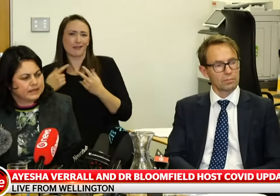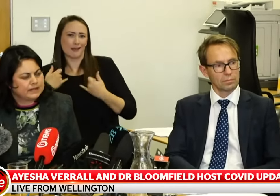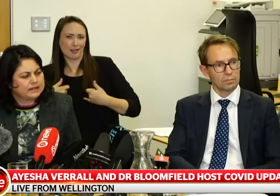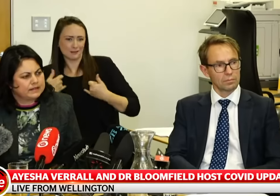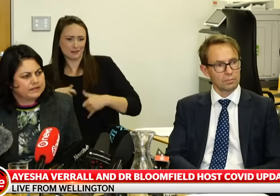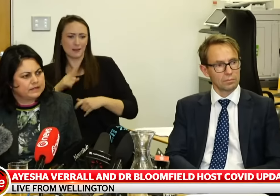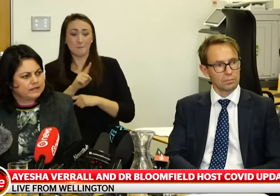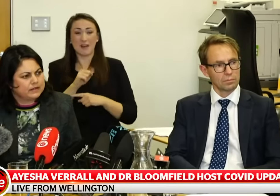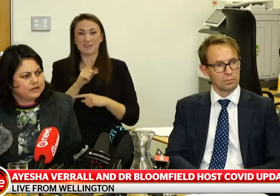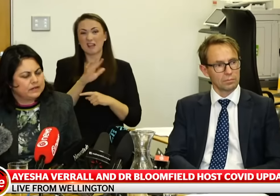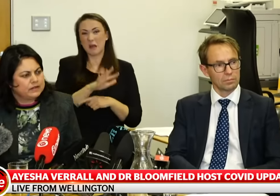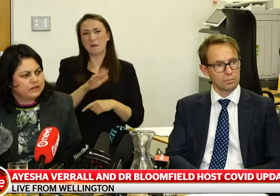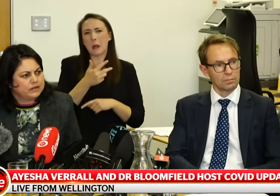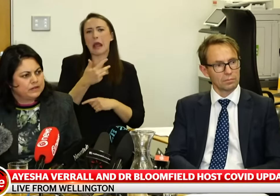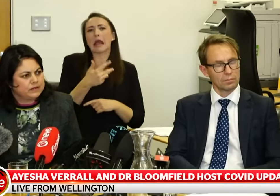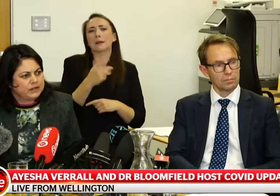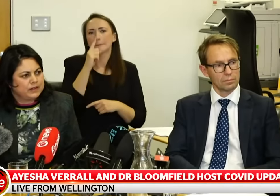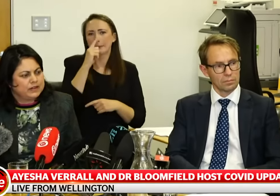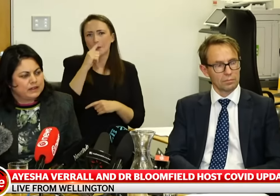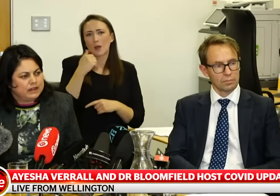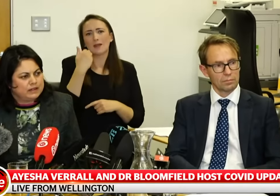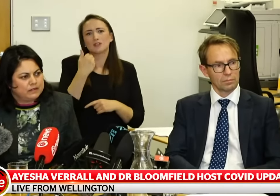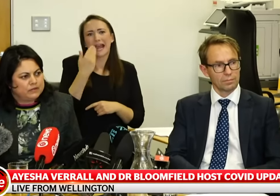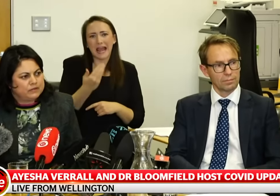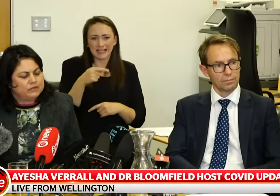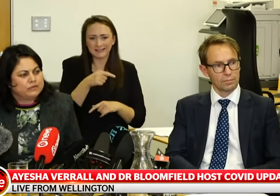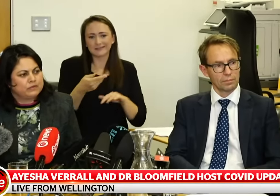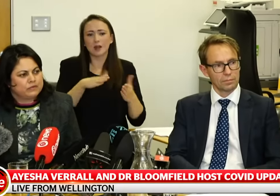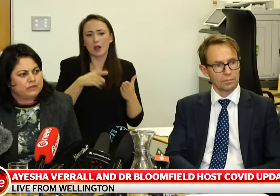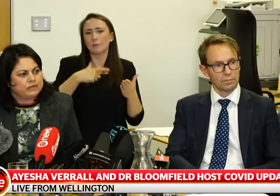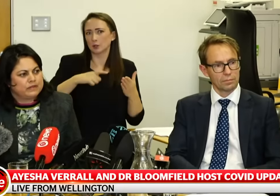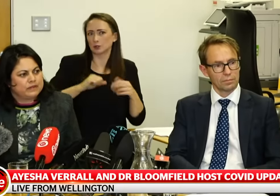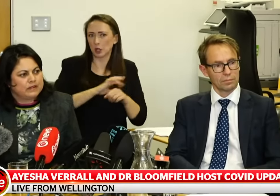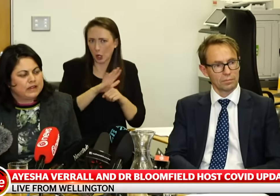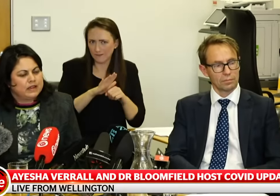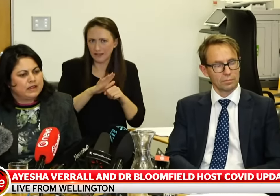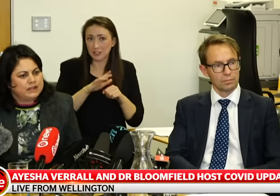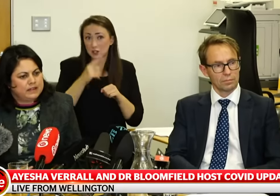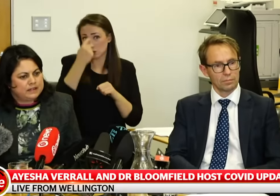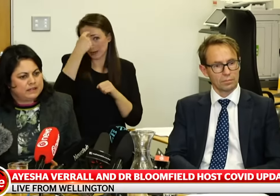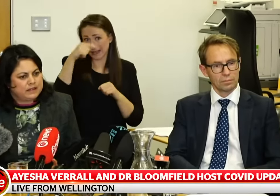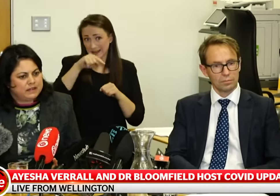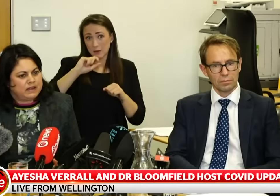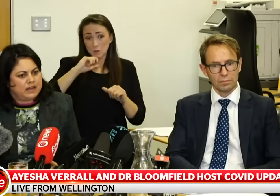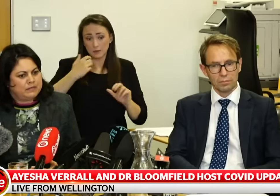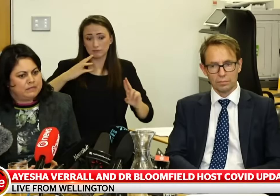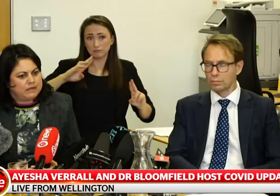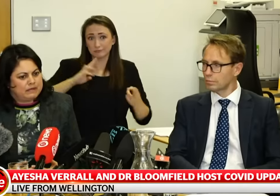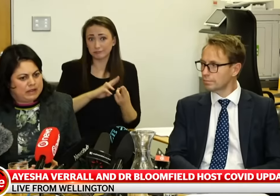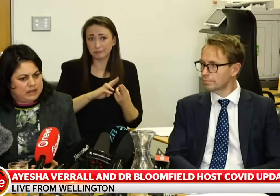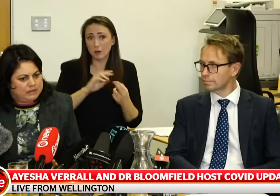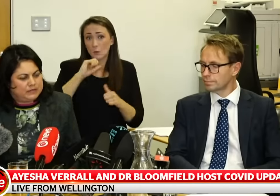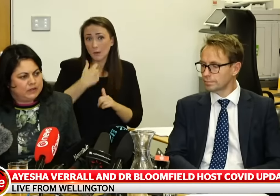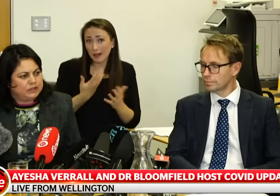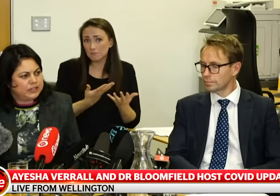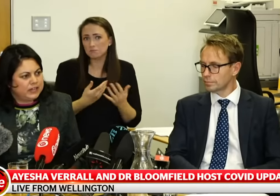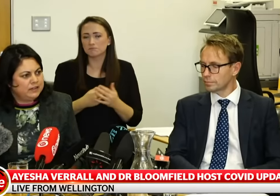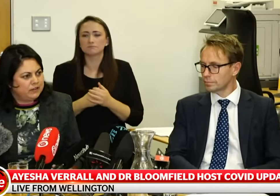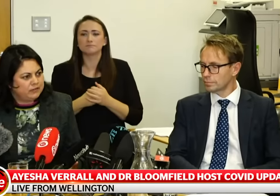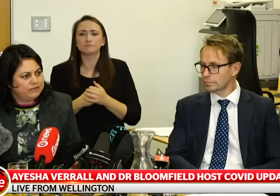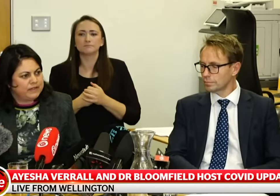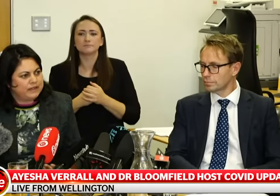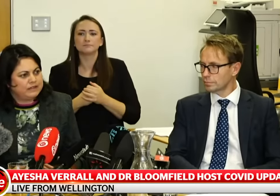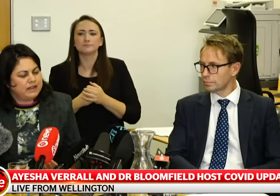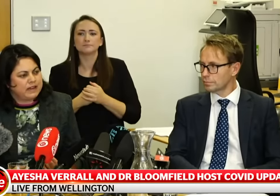year. Do you see that changing without any change from government action? I think the